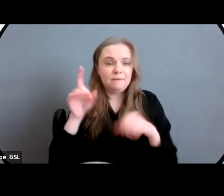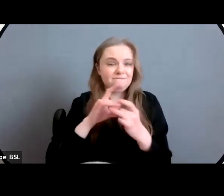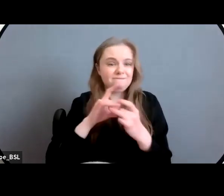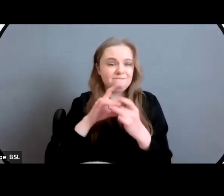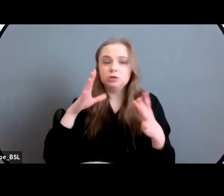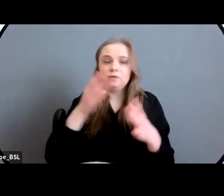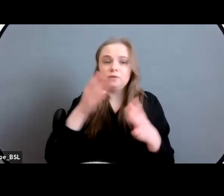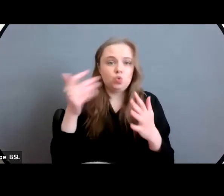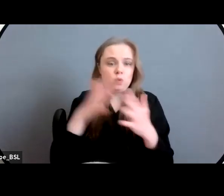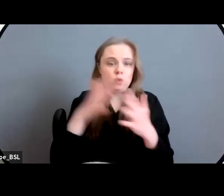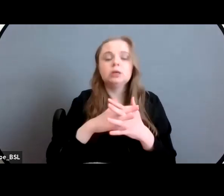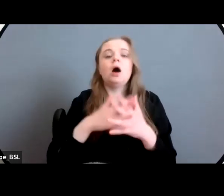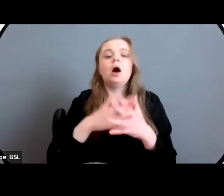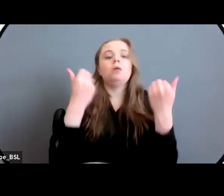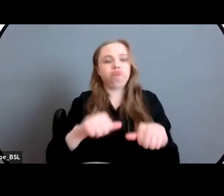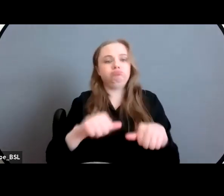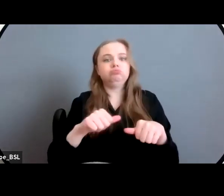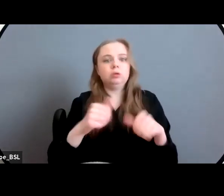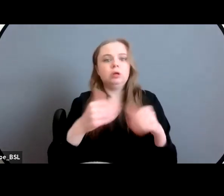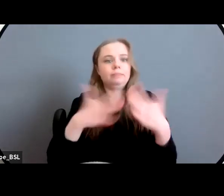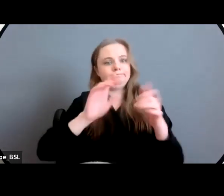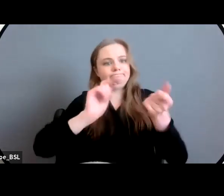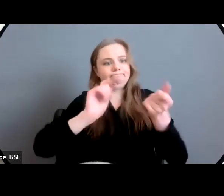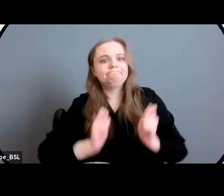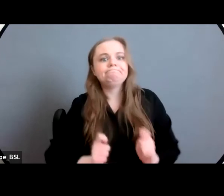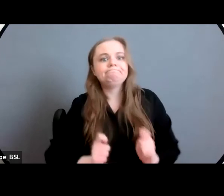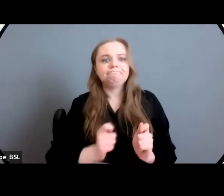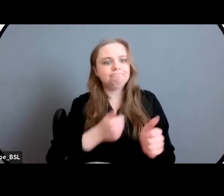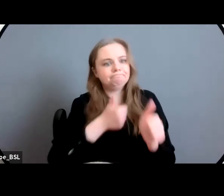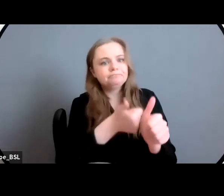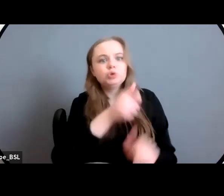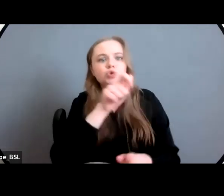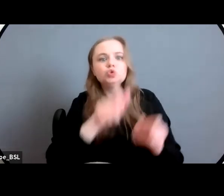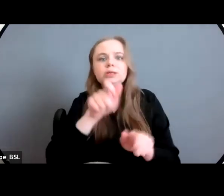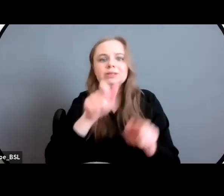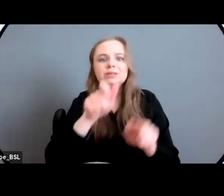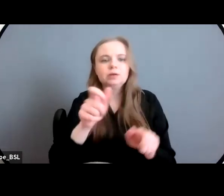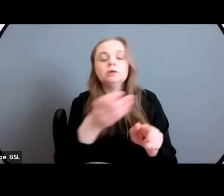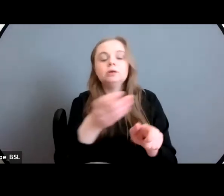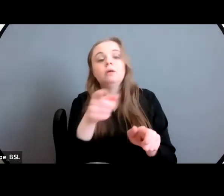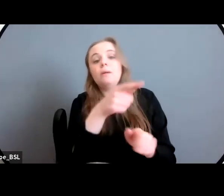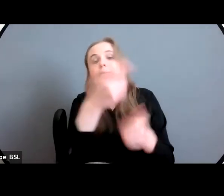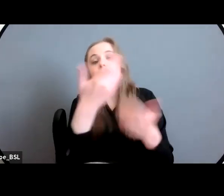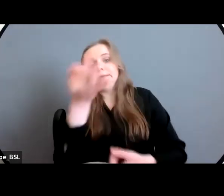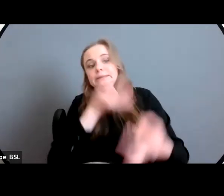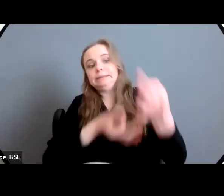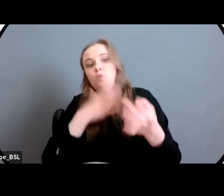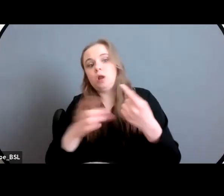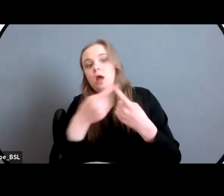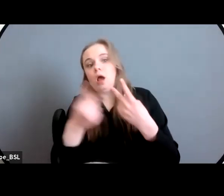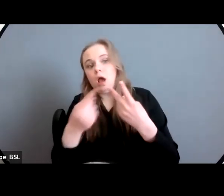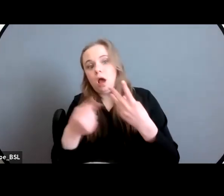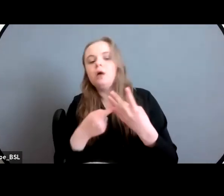fact, on matters that have been requested and asked for a number of years. So I think we need to keep